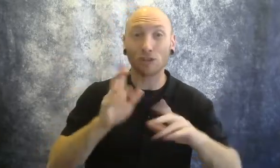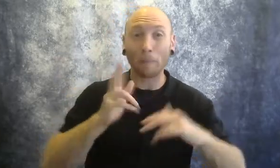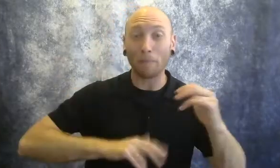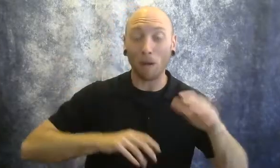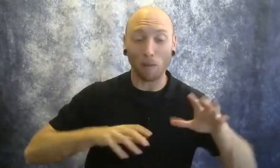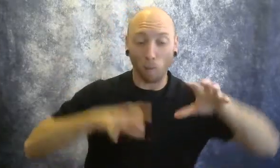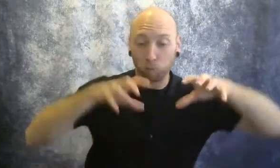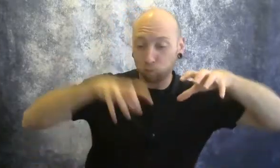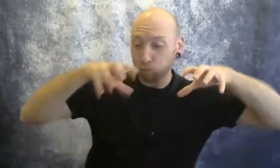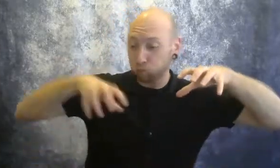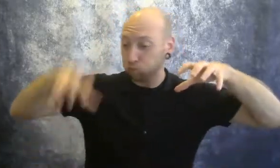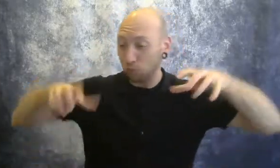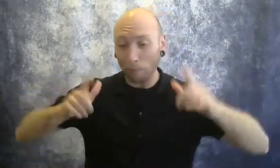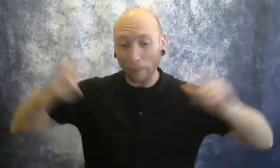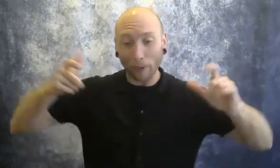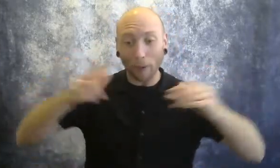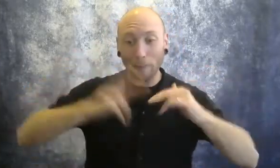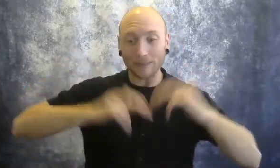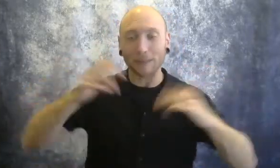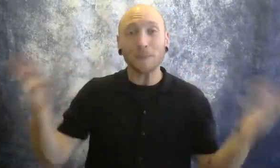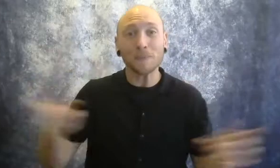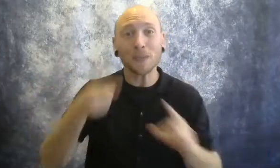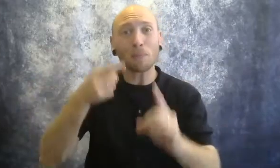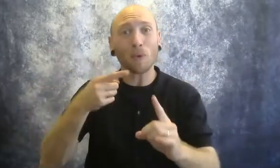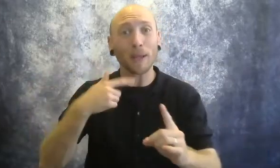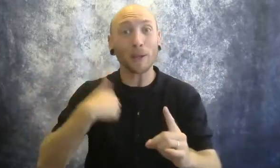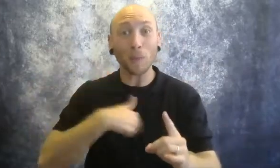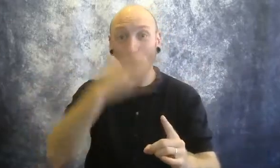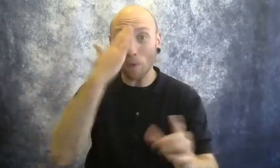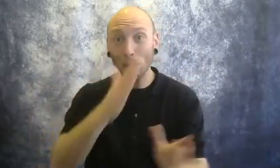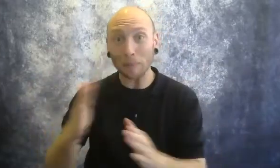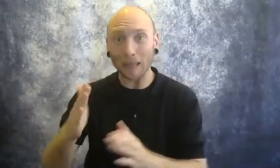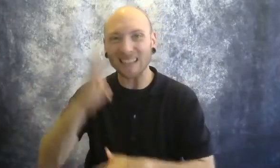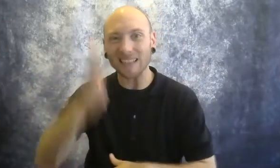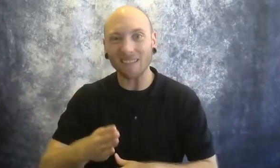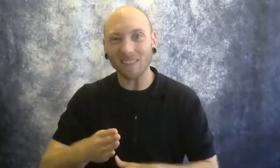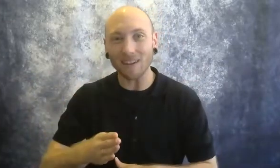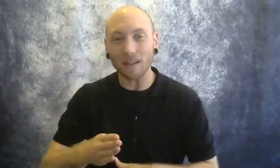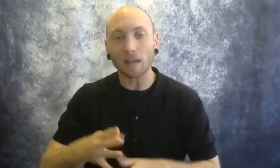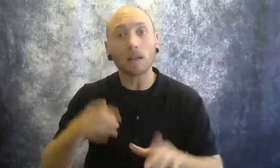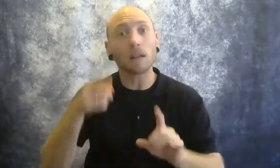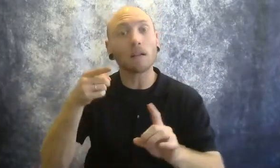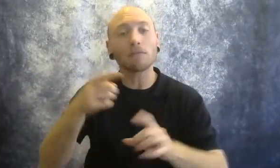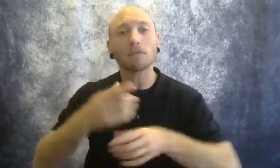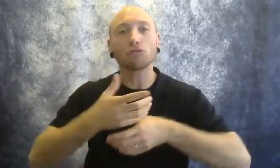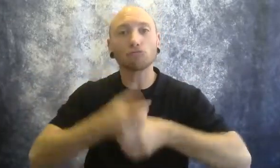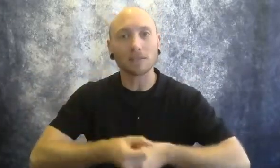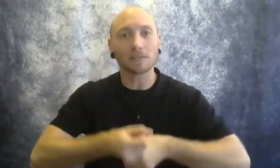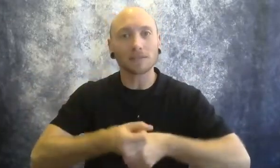and they built a huge addition on their church with it. So, we don't ever know what we're doing. Here we're back to that